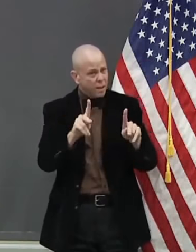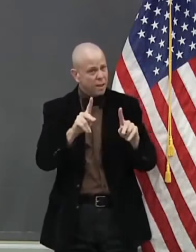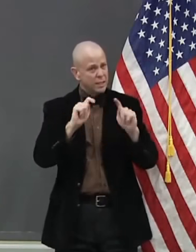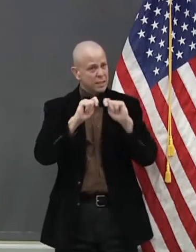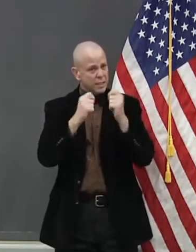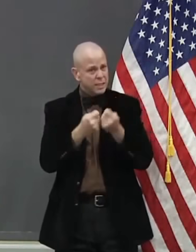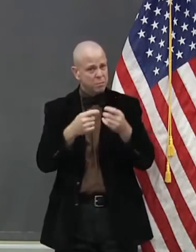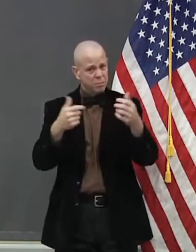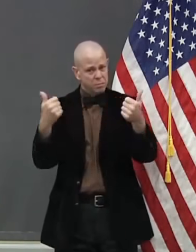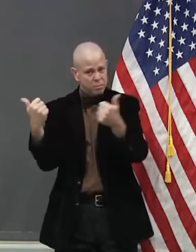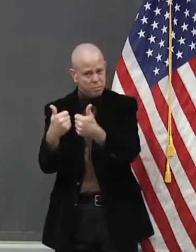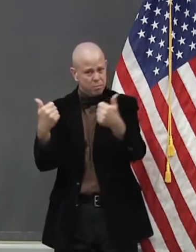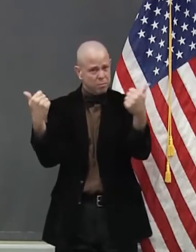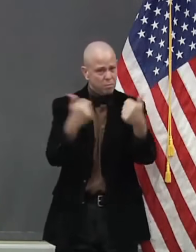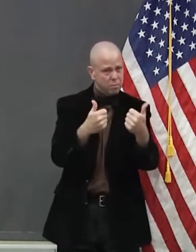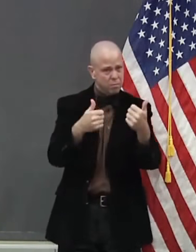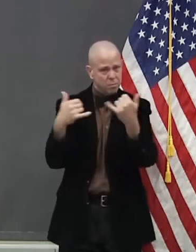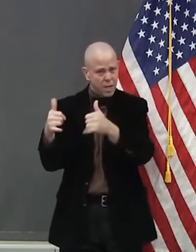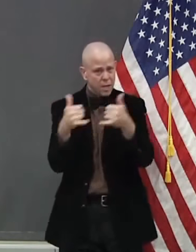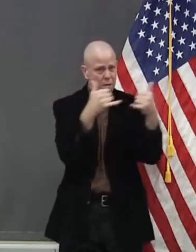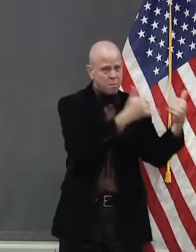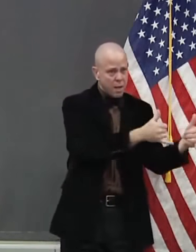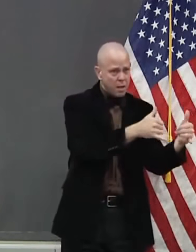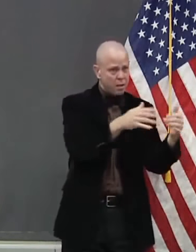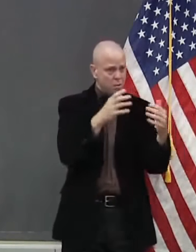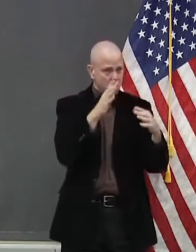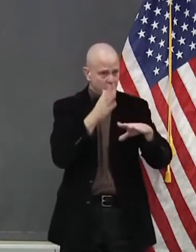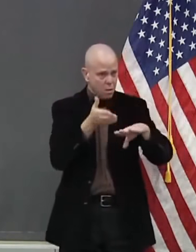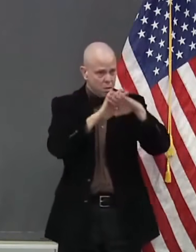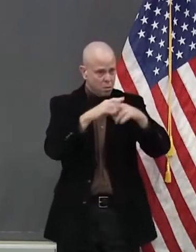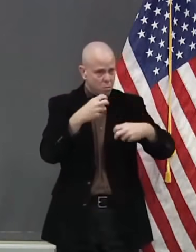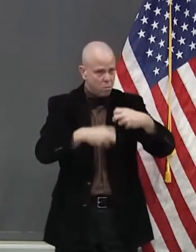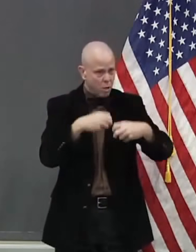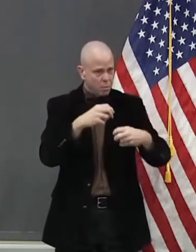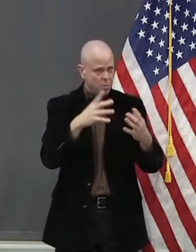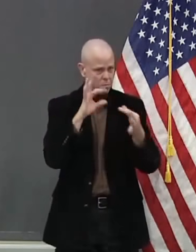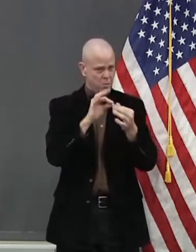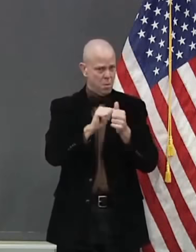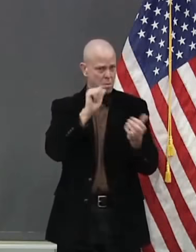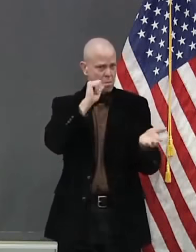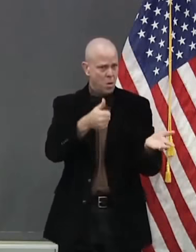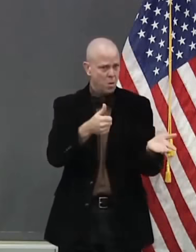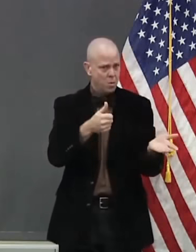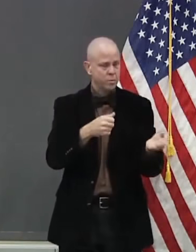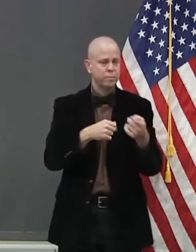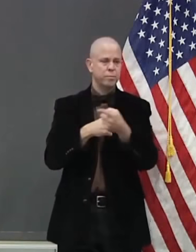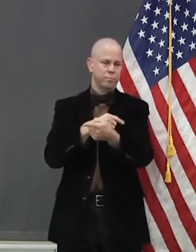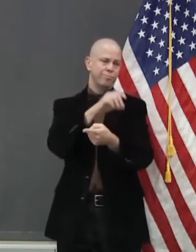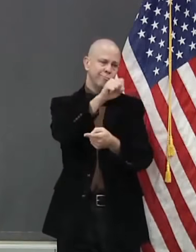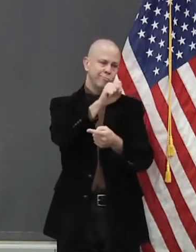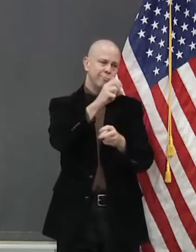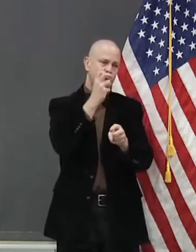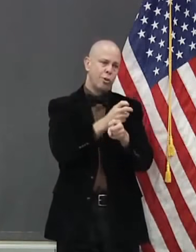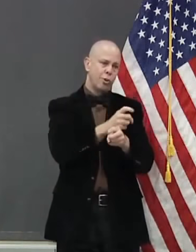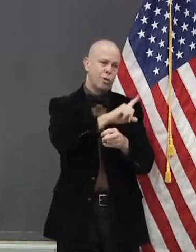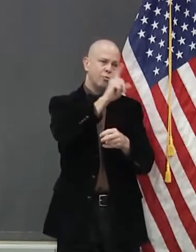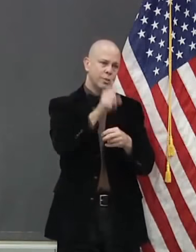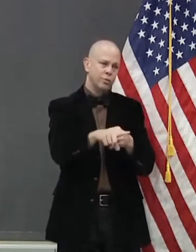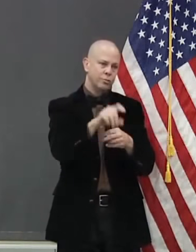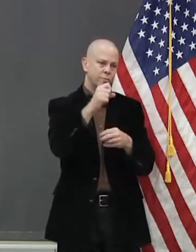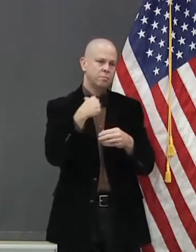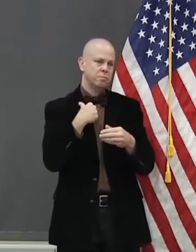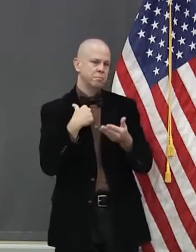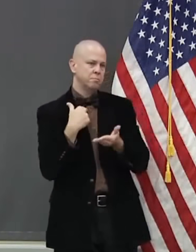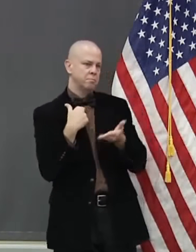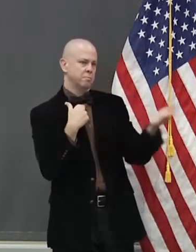major problem? And what, if anything, can you do about it tomorrow? I'll turn the hard part of the question over to the experts,